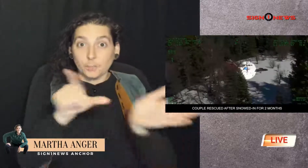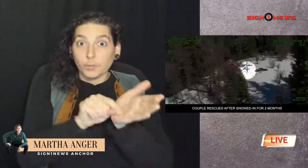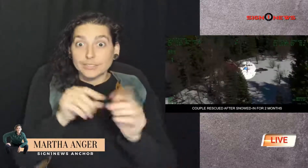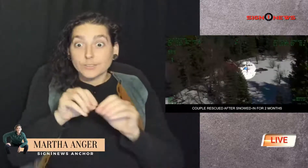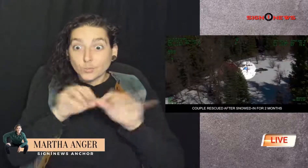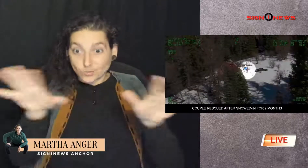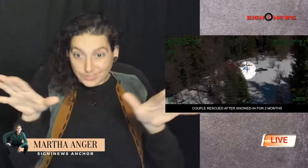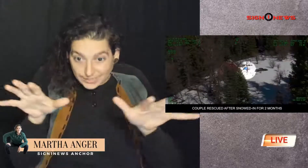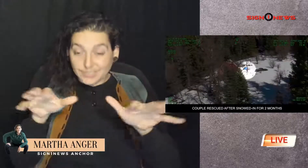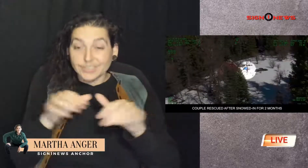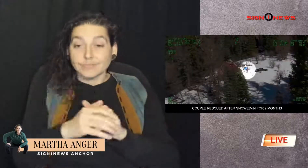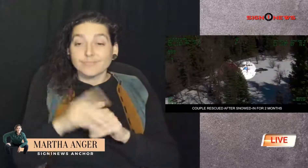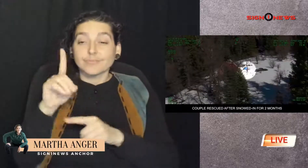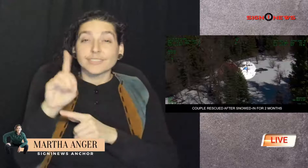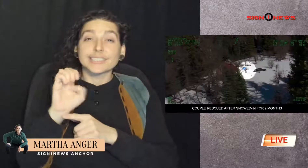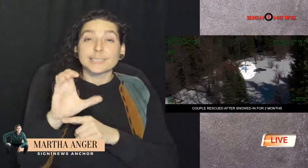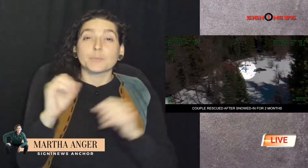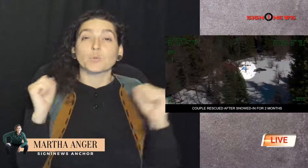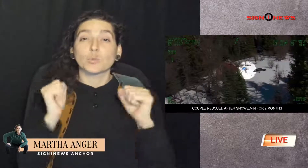months.